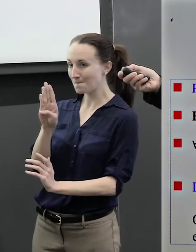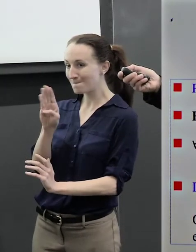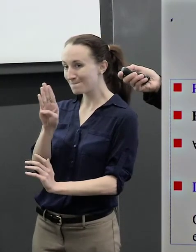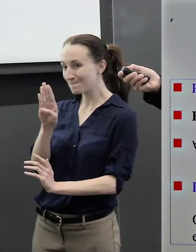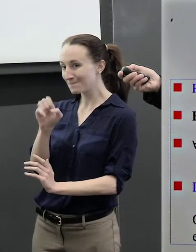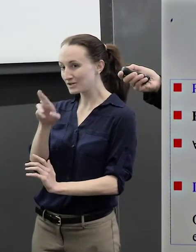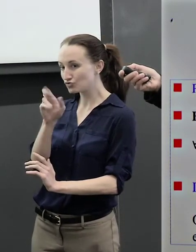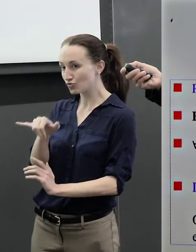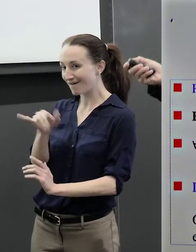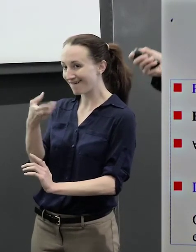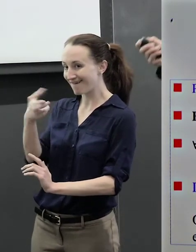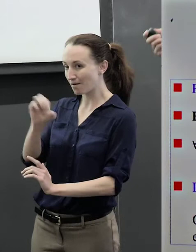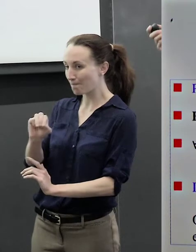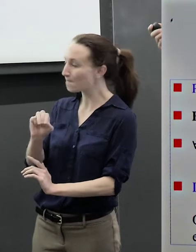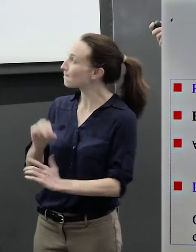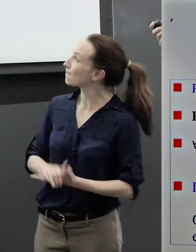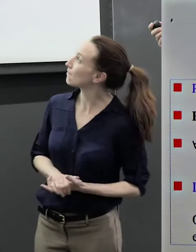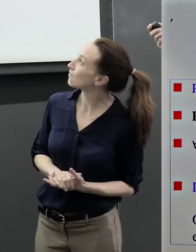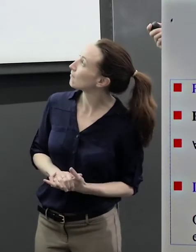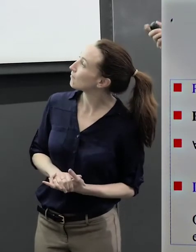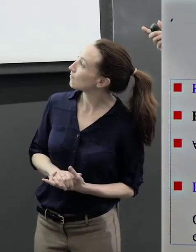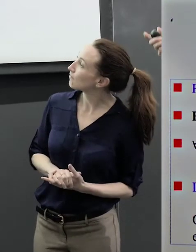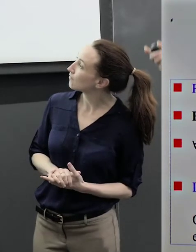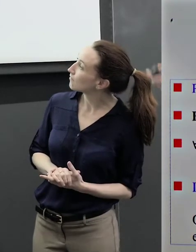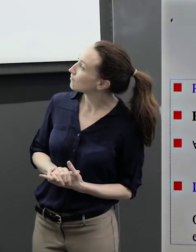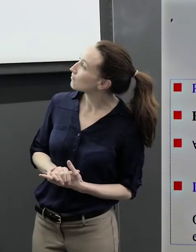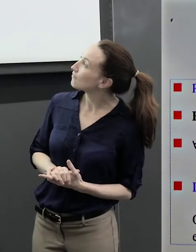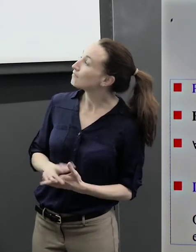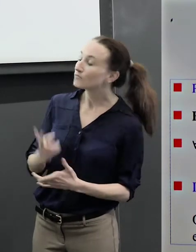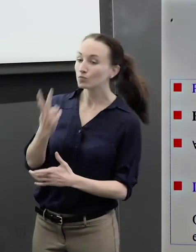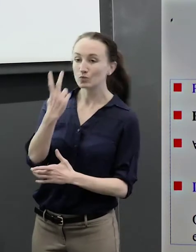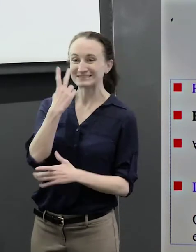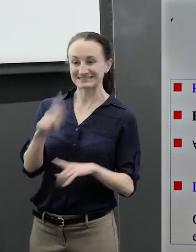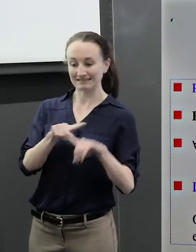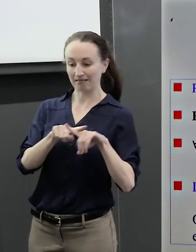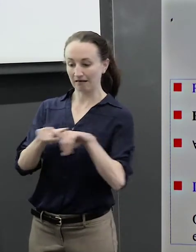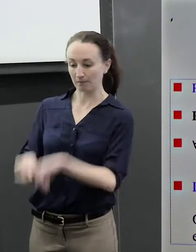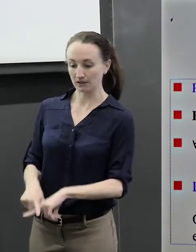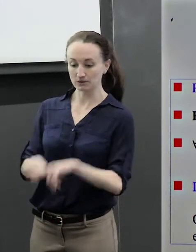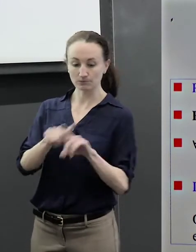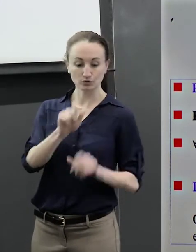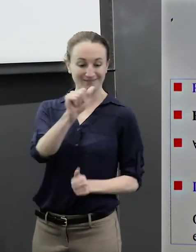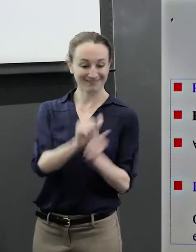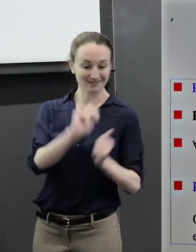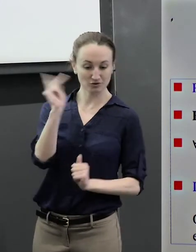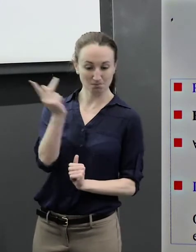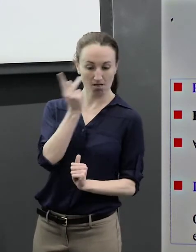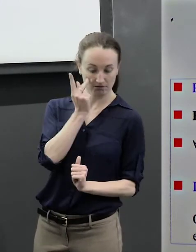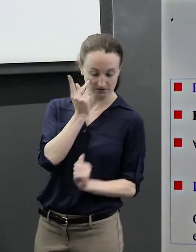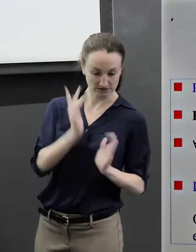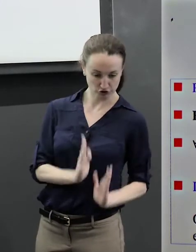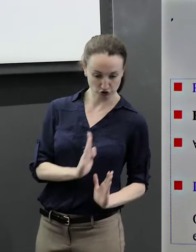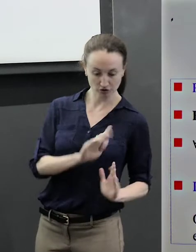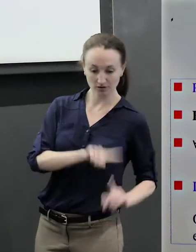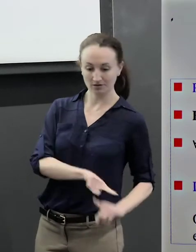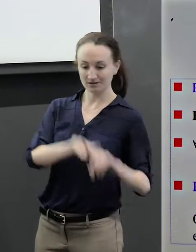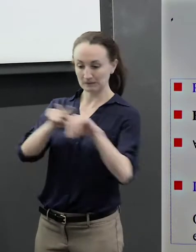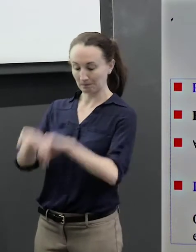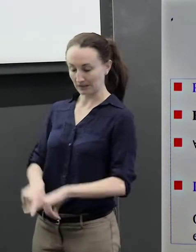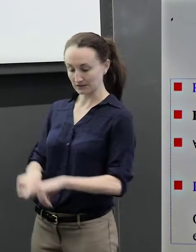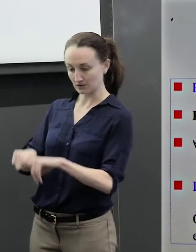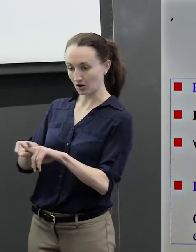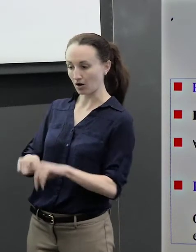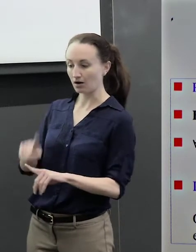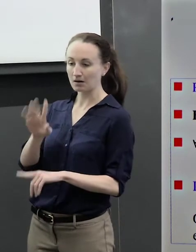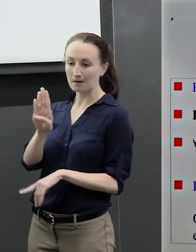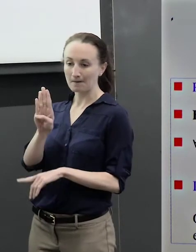There is a formal dependency between every politician and him. If you were to translate this complicated sentence in